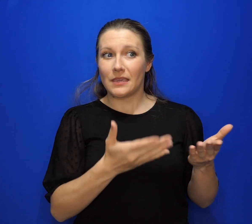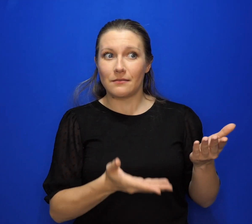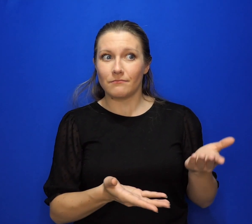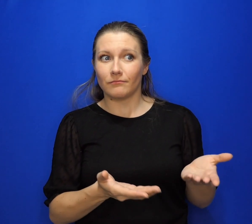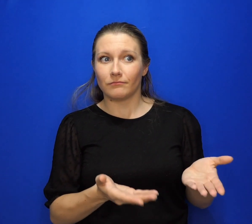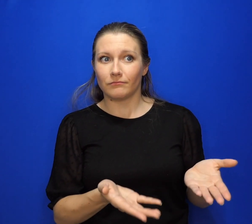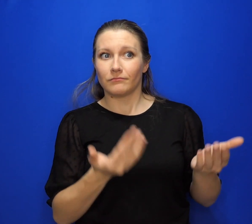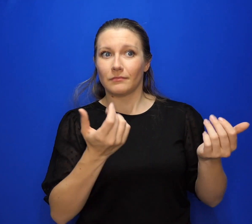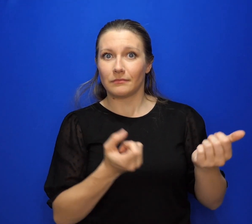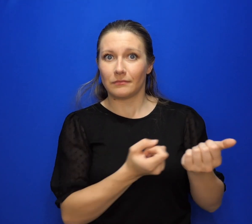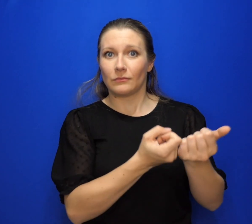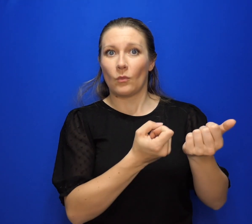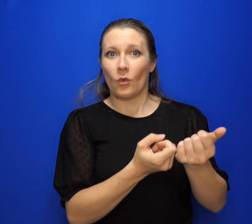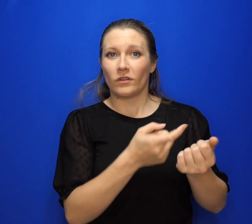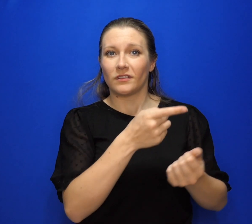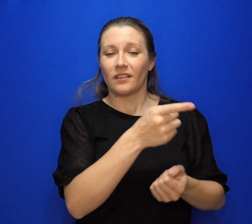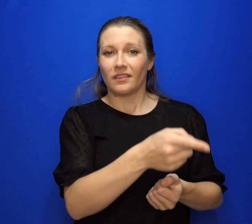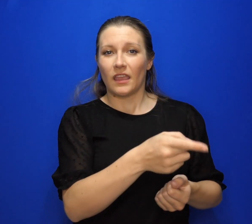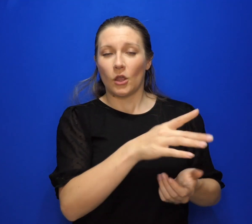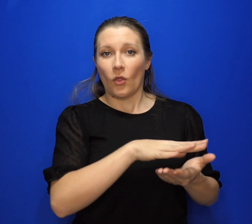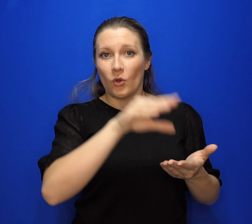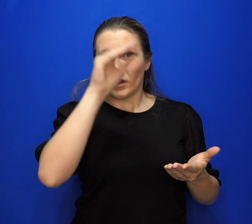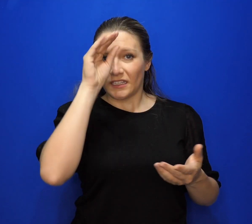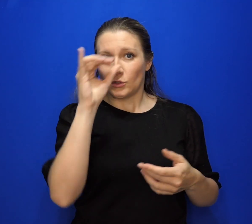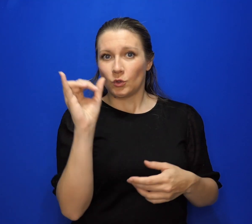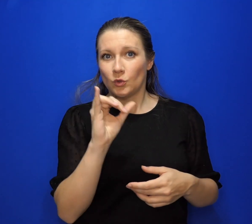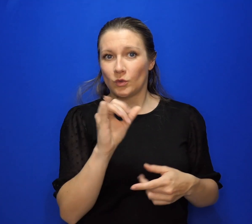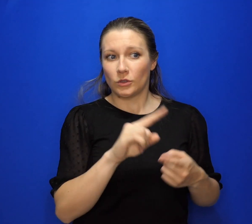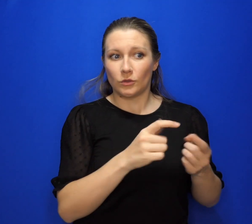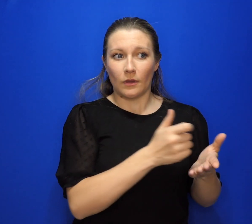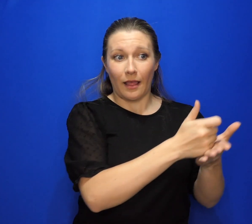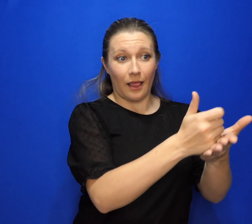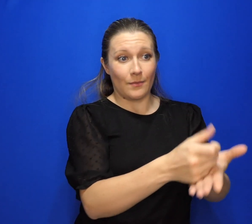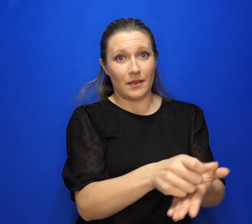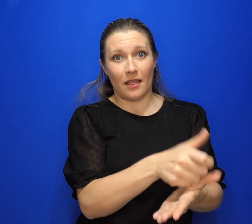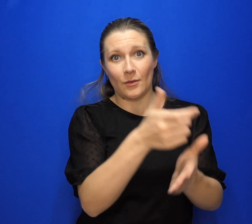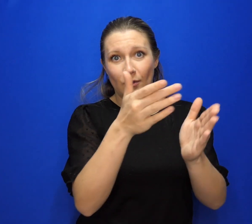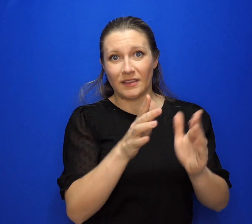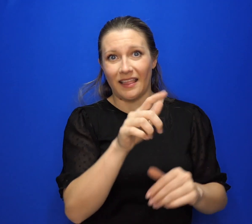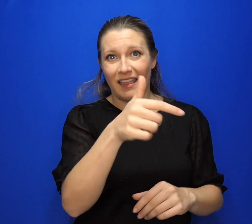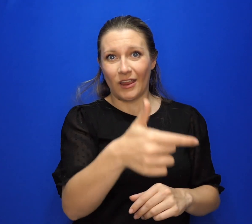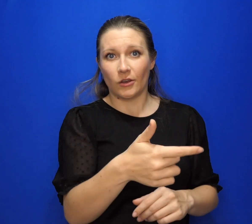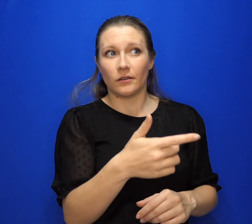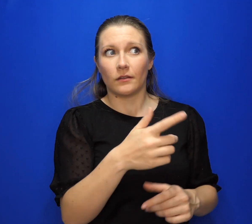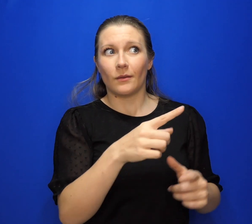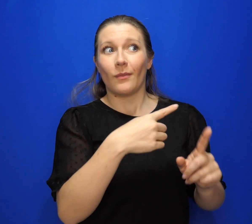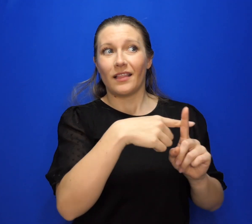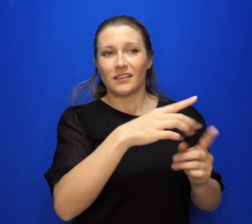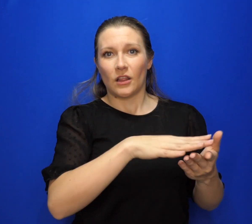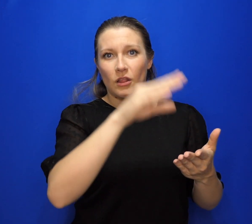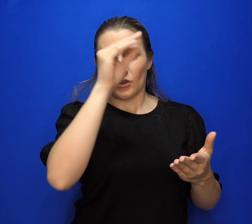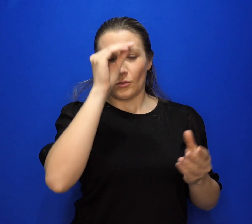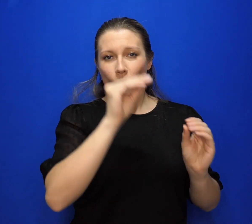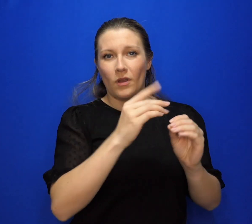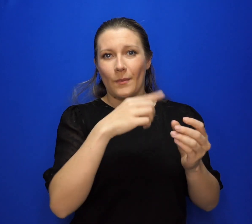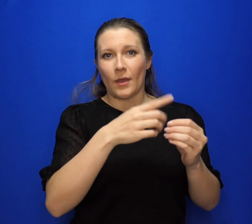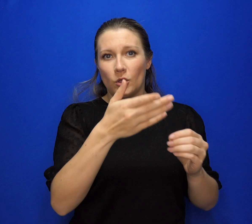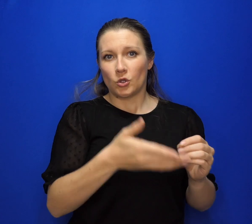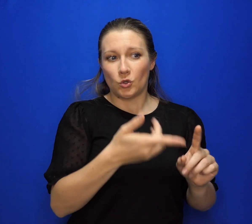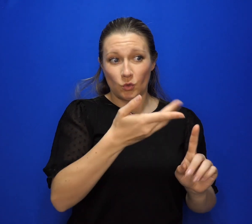of, or they're learning to help somebody else. Yeah. I have to say, learn you better. There are also countless people who come into the Facebook group and